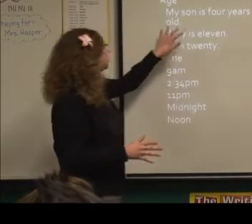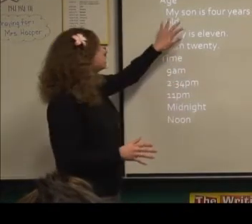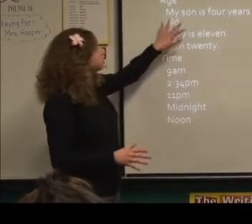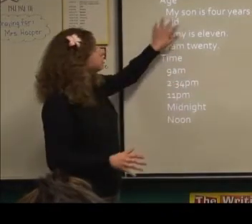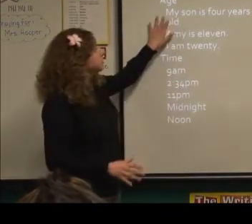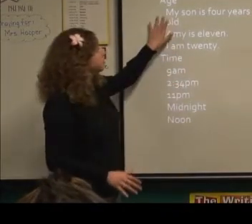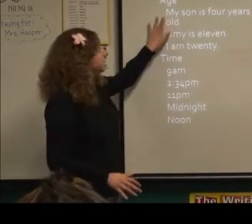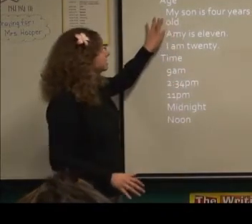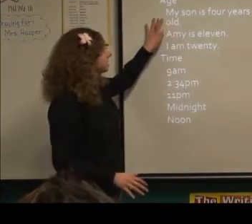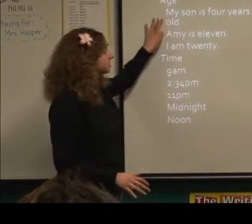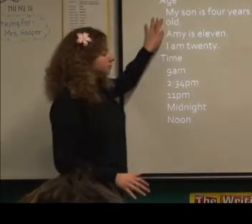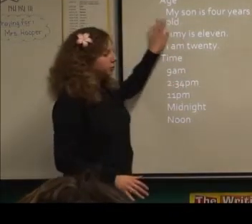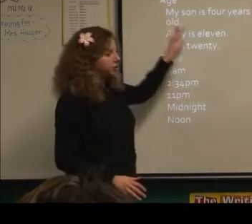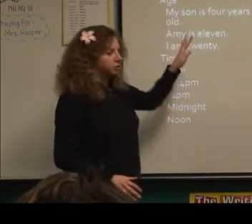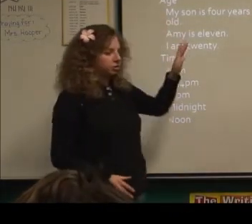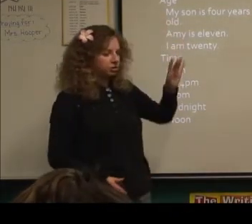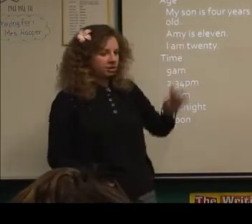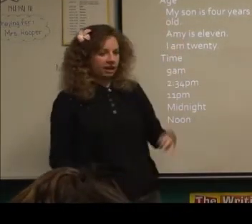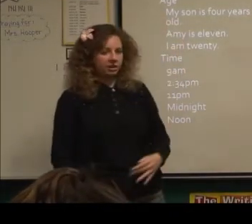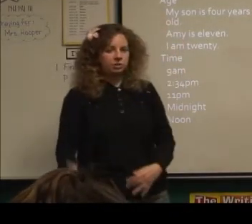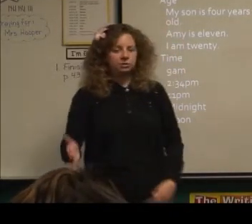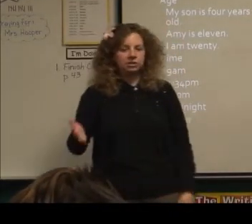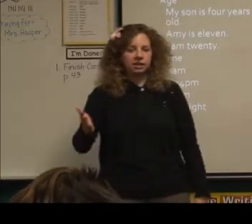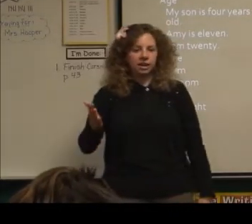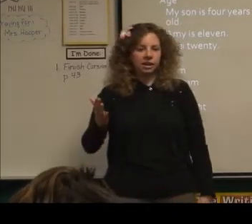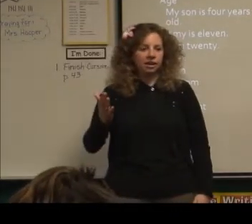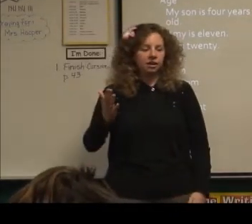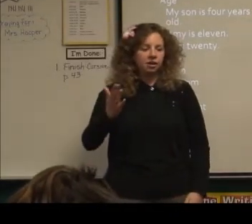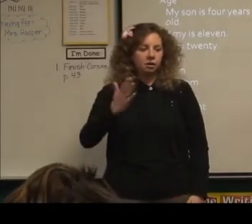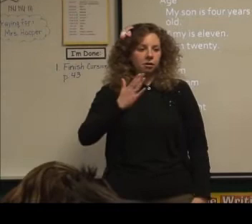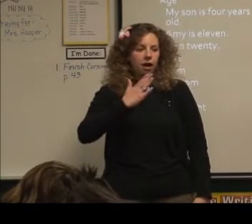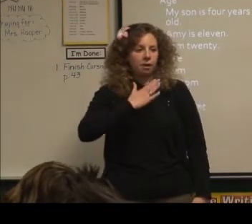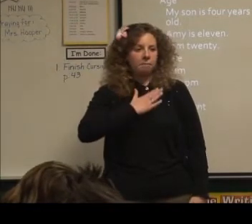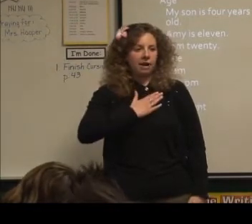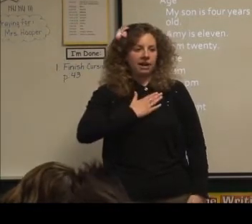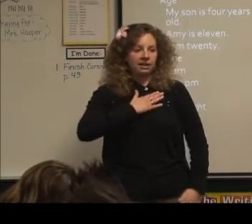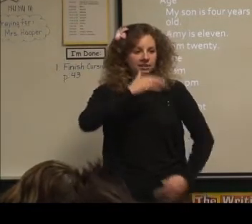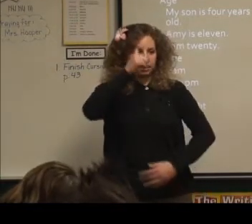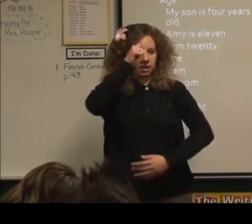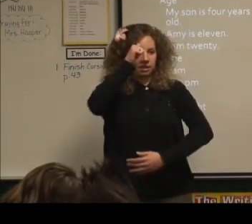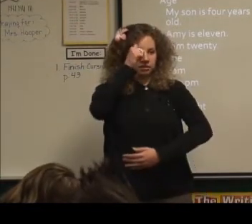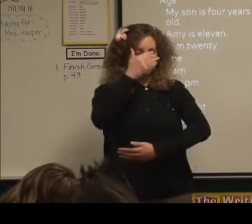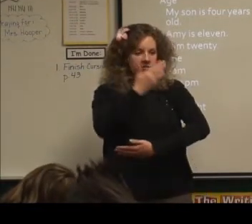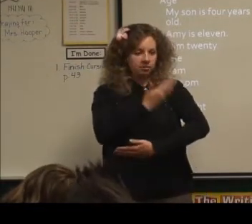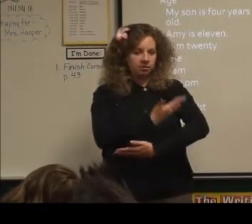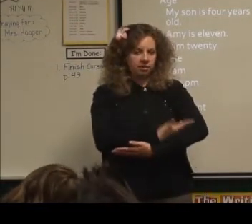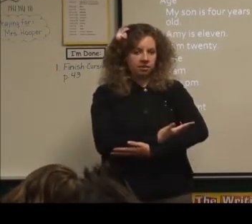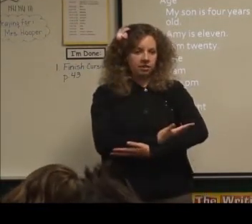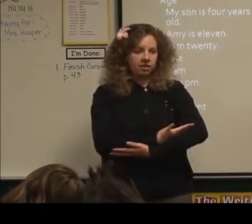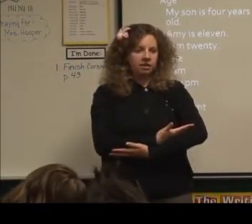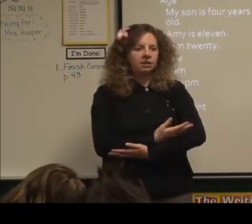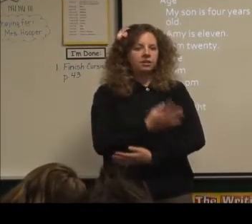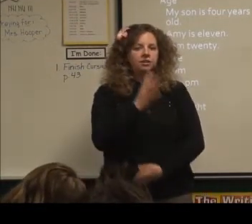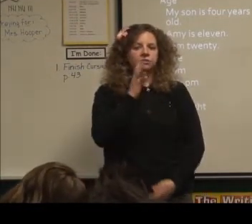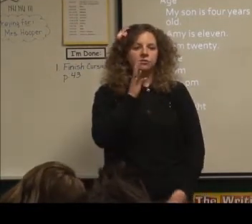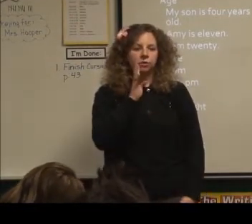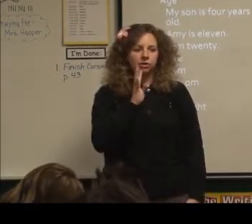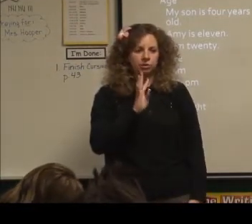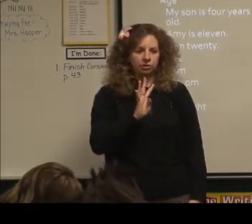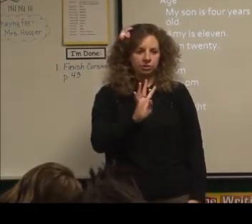this one would be, my son is 4 years old, okay? So you would say, my son, 4 years old.